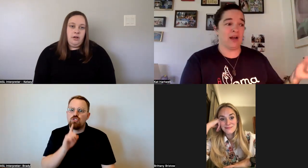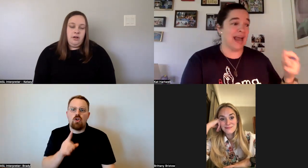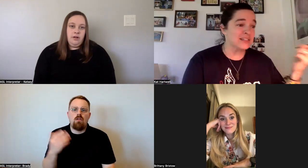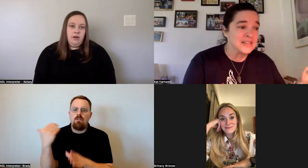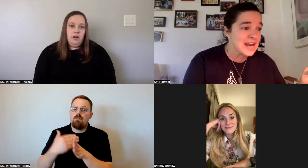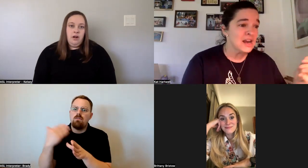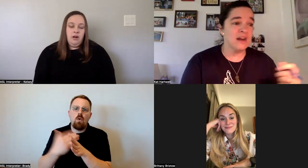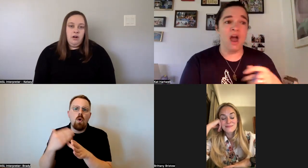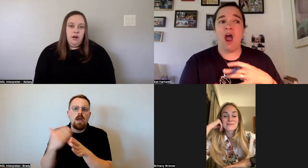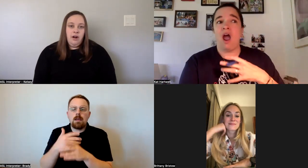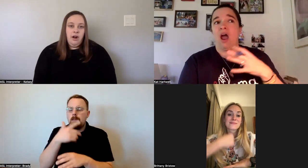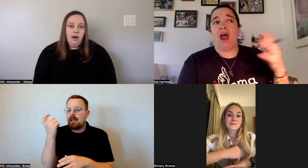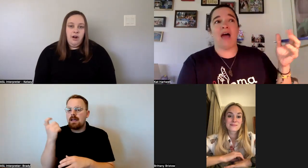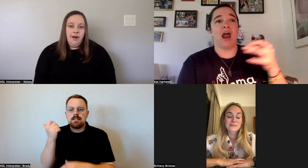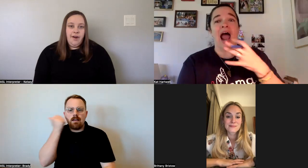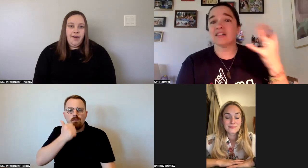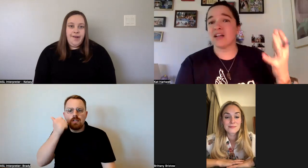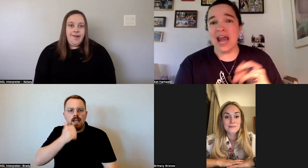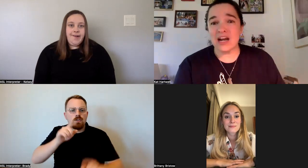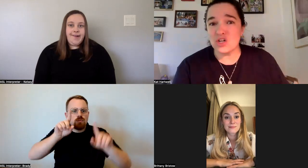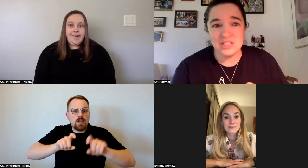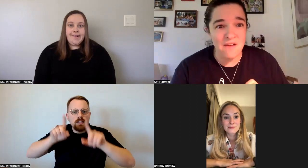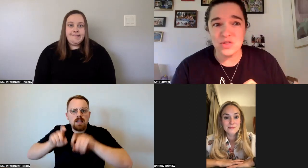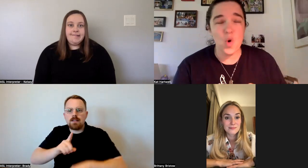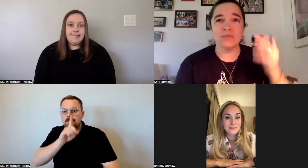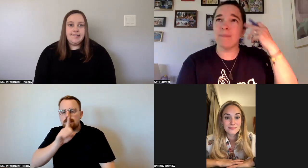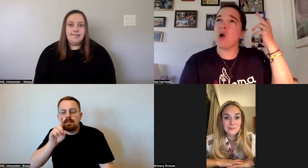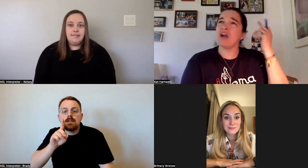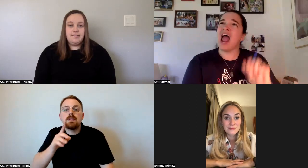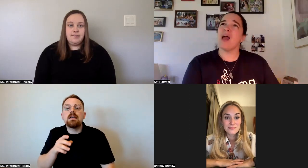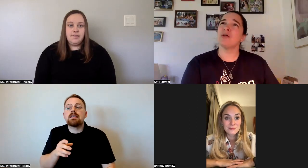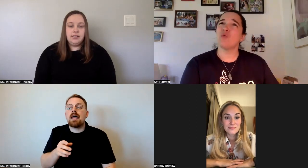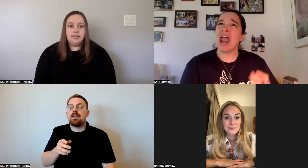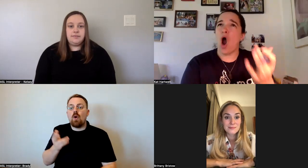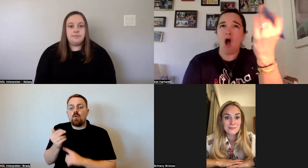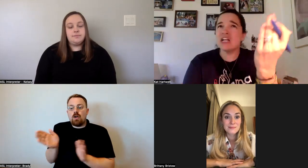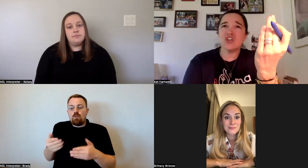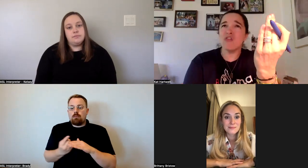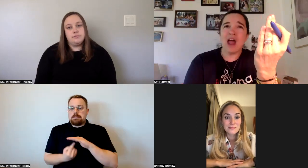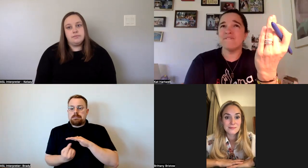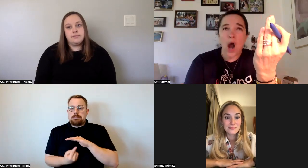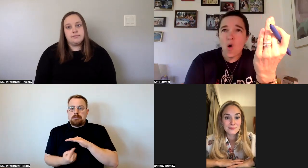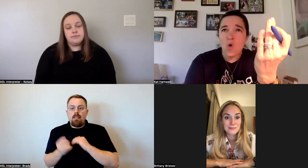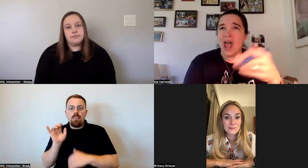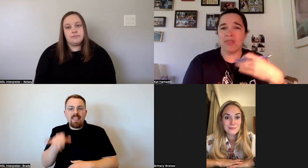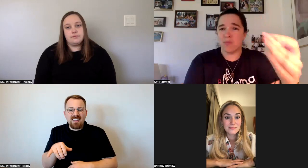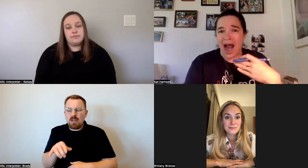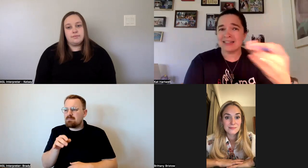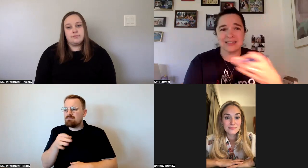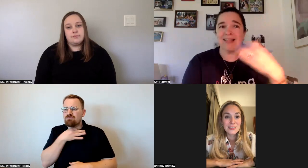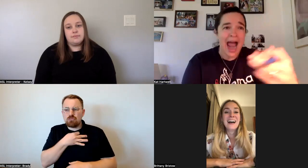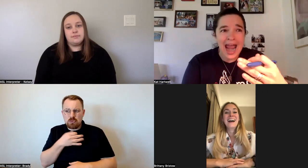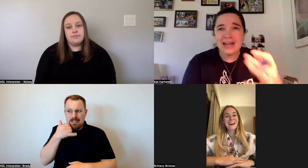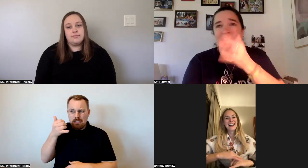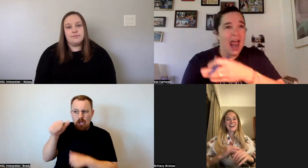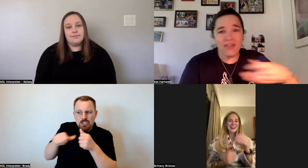with acting. And then after they do that for the room, I'm like going, hey, do they call each other on the phone and then